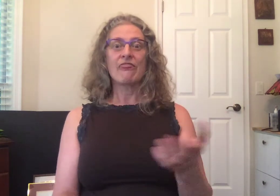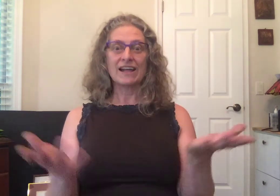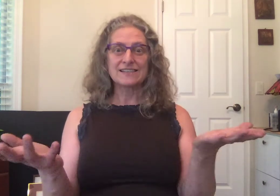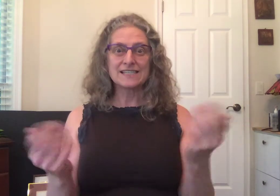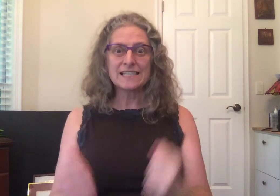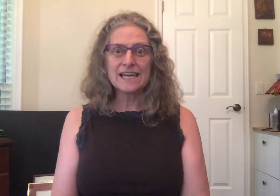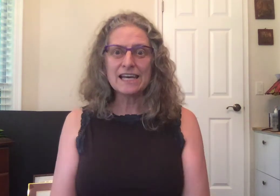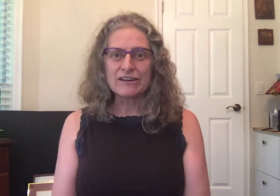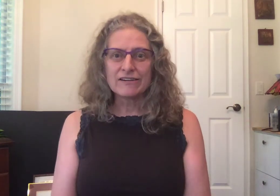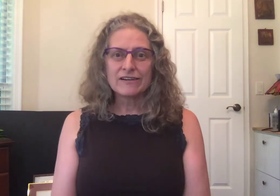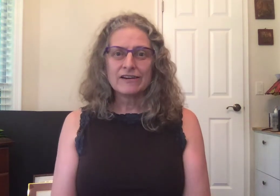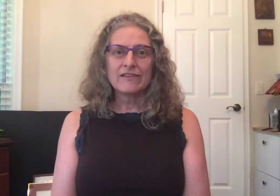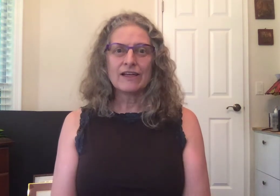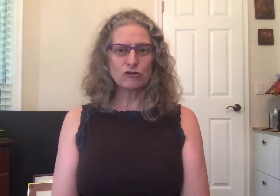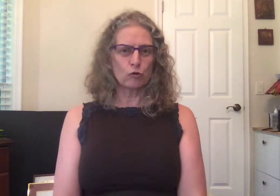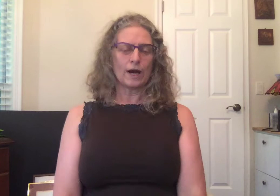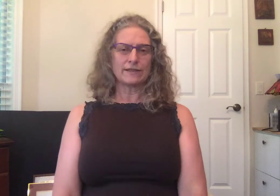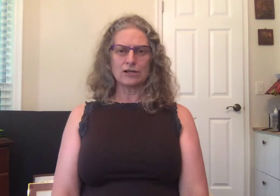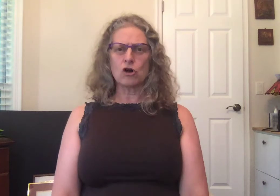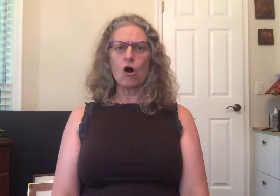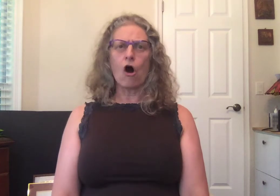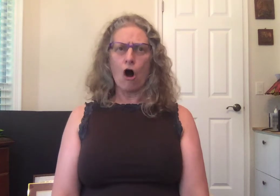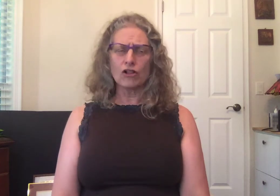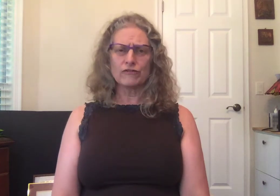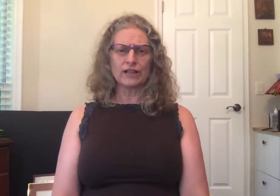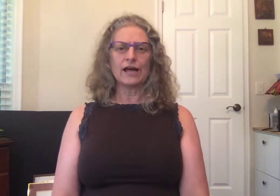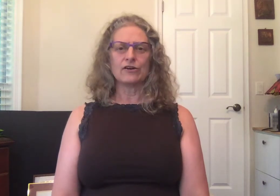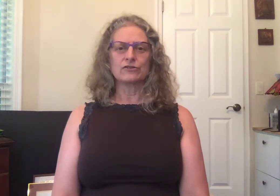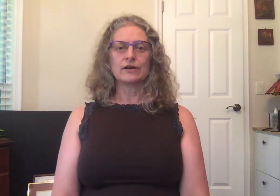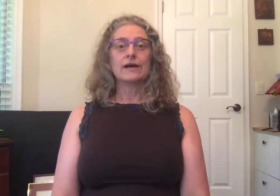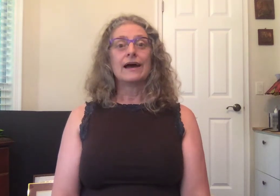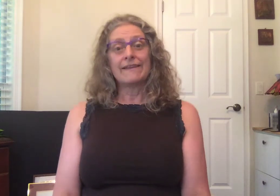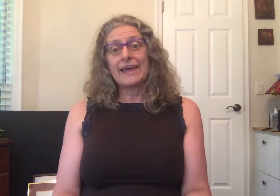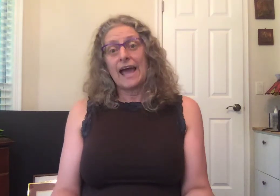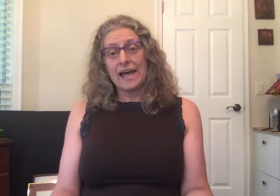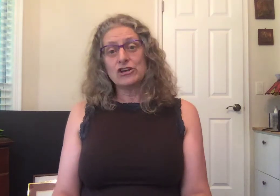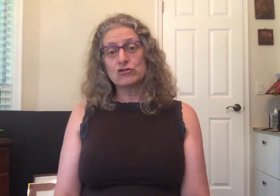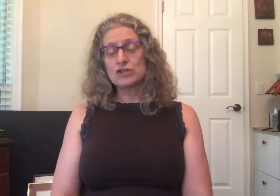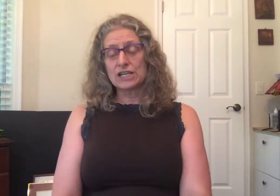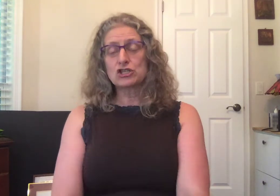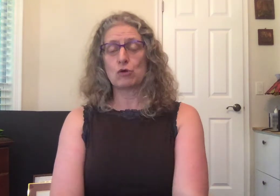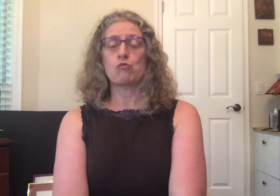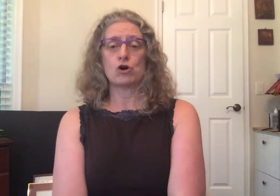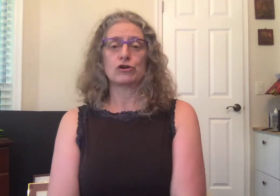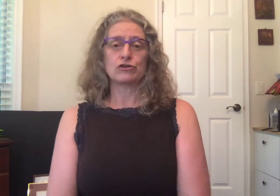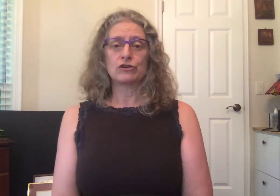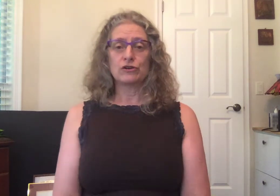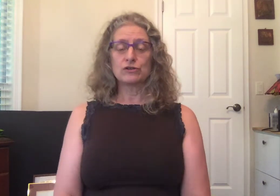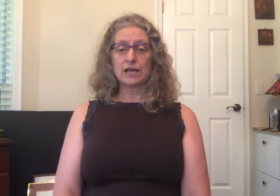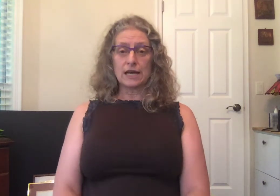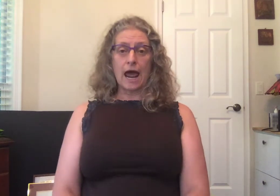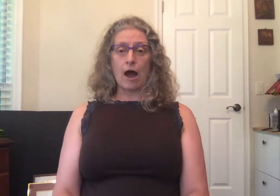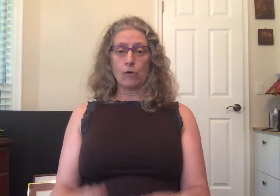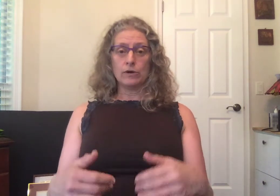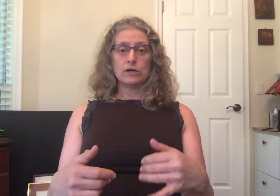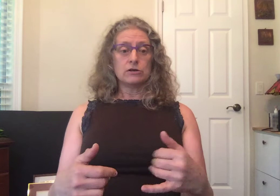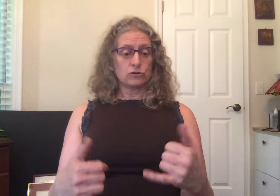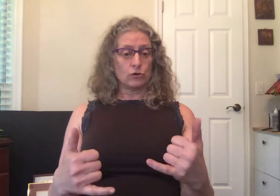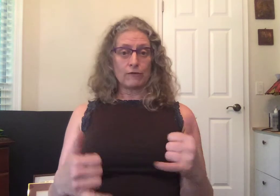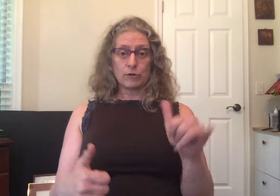That's a Z. That's great. That's all of the letters. And at the end, you sing some words. You say now. So you have to make